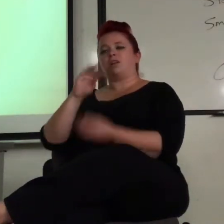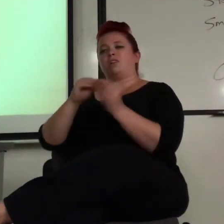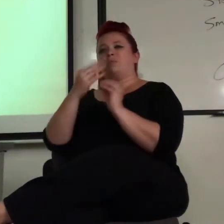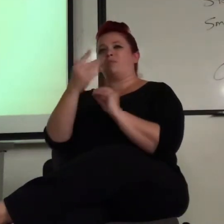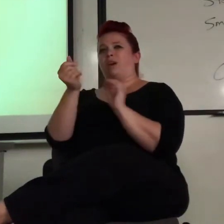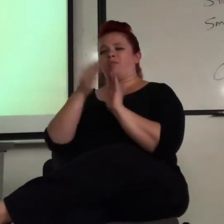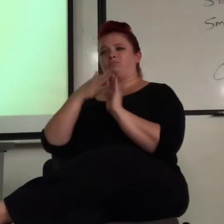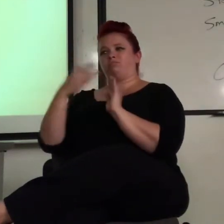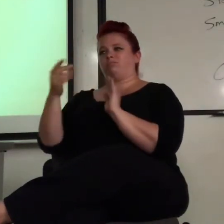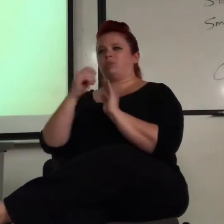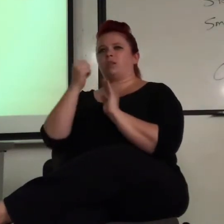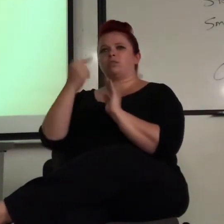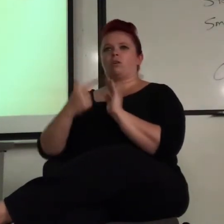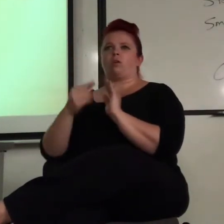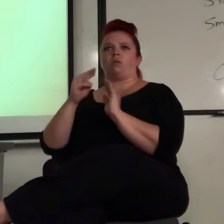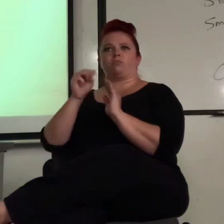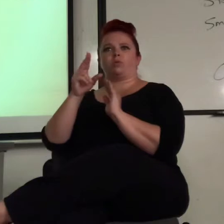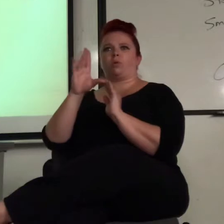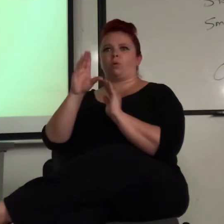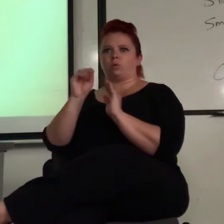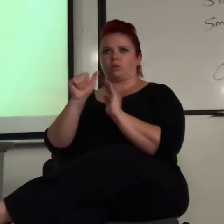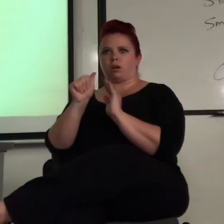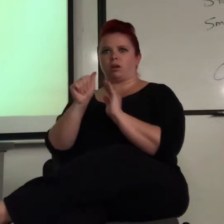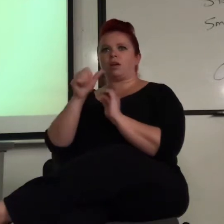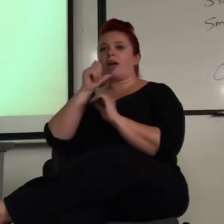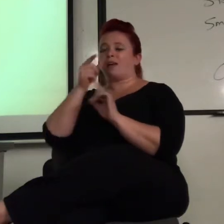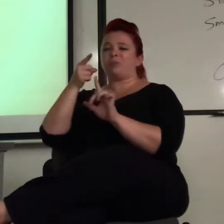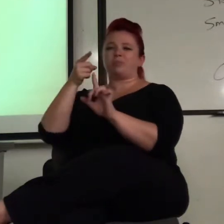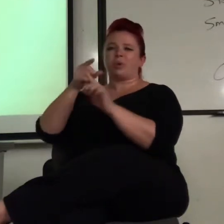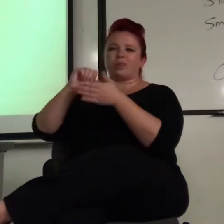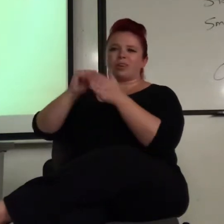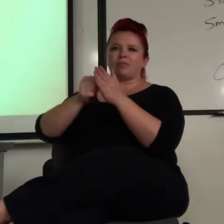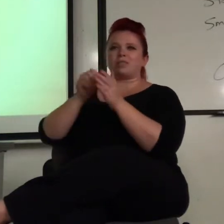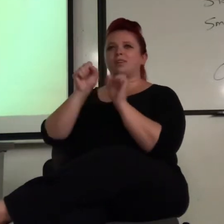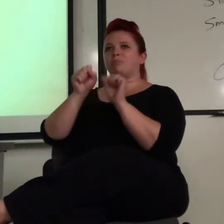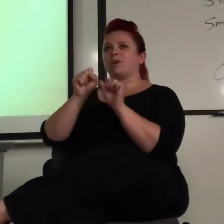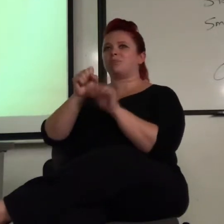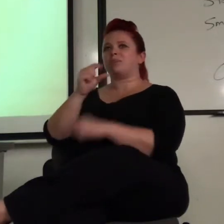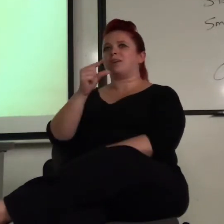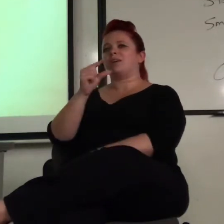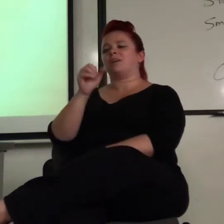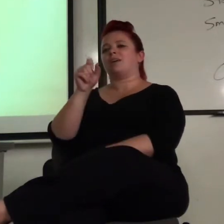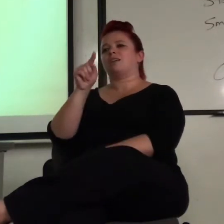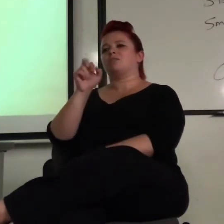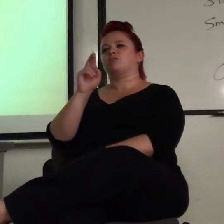to it, but that could be a gastric pit, and deep inside is the gastric gland.